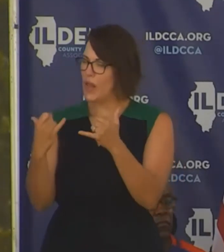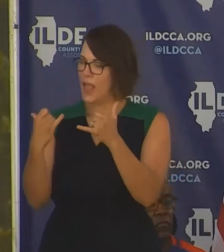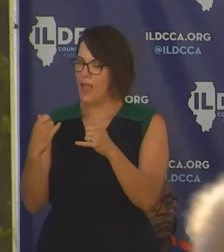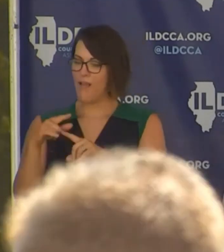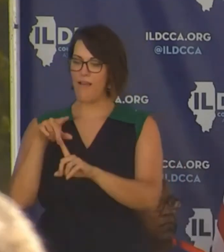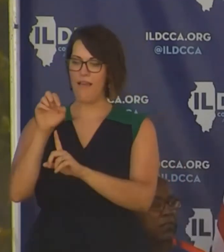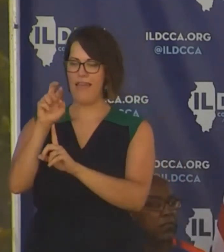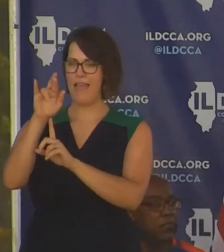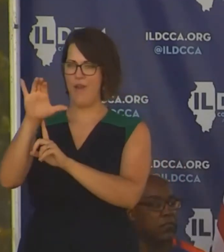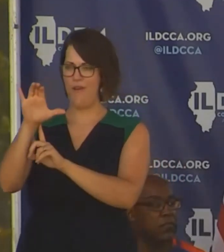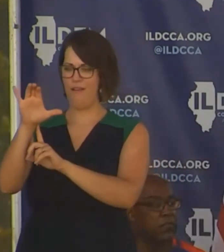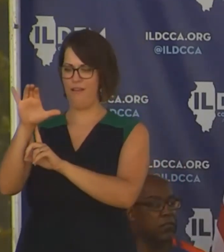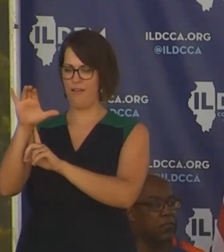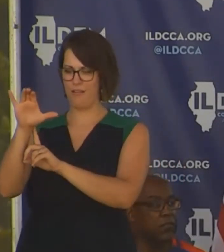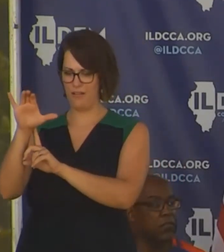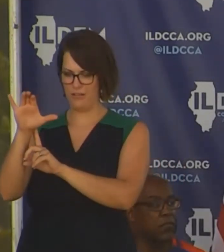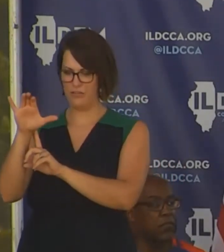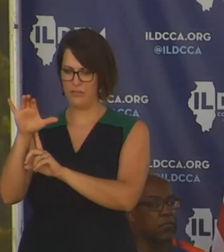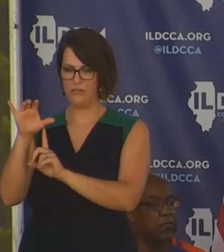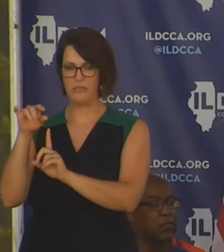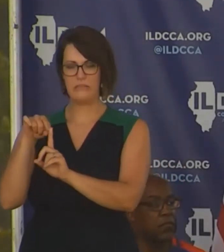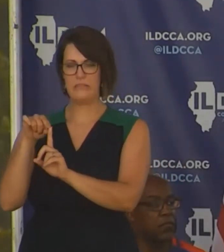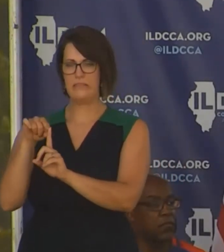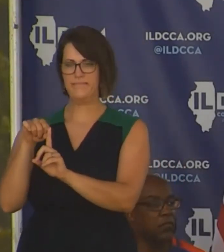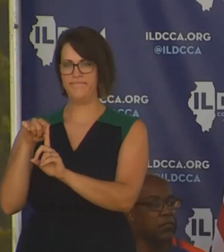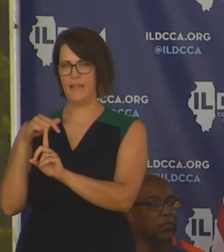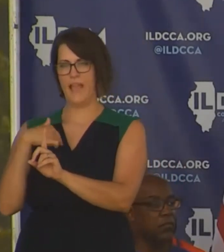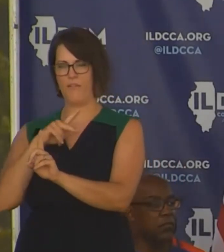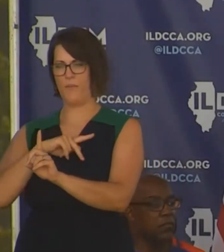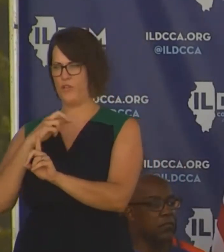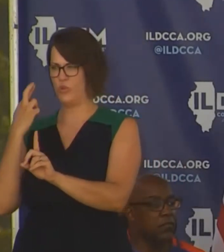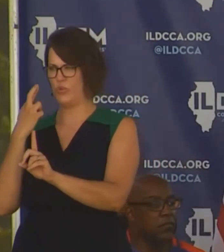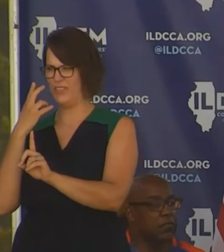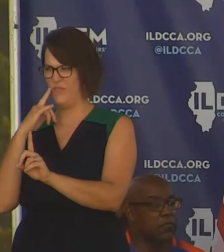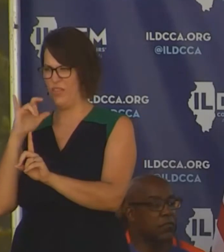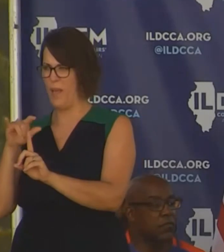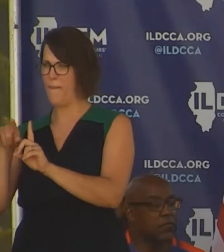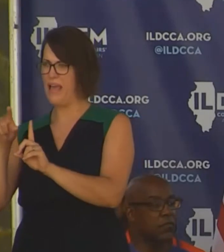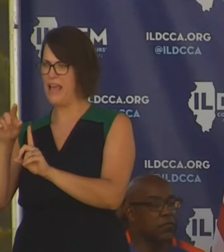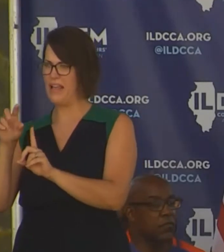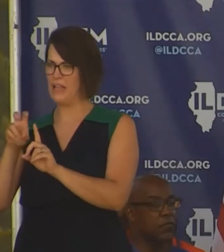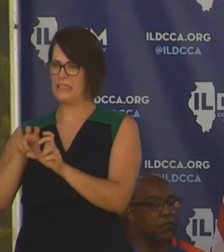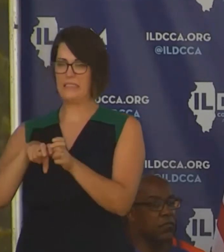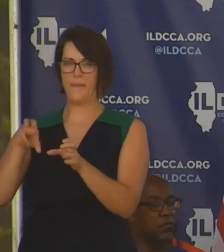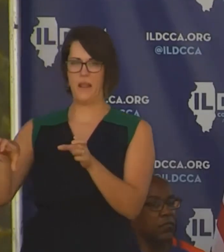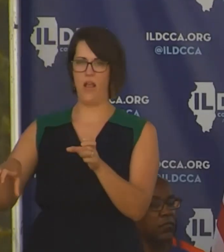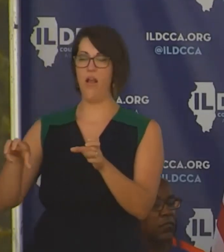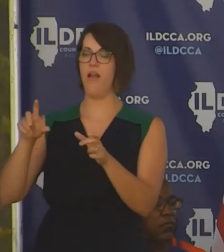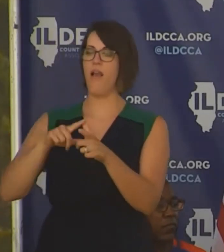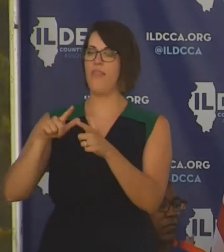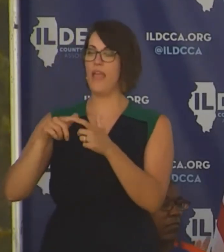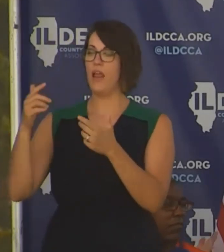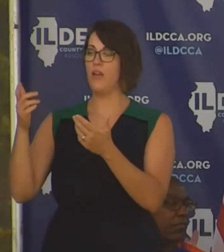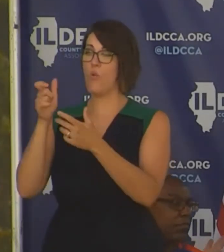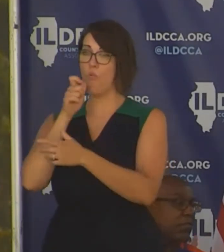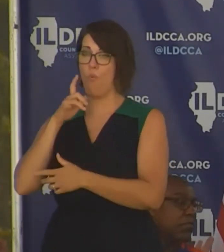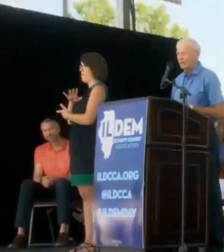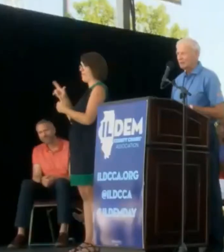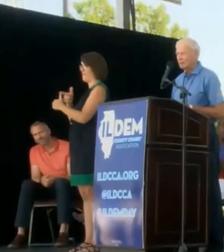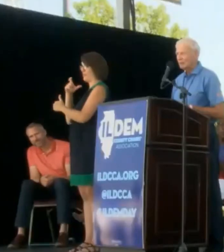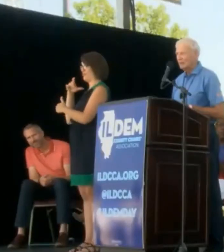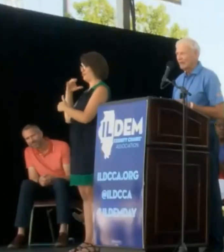Eric stepped down on personal reason, and Nikita Richards, our first woman chairperson,